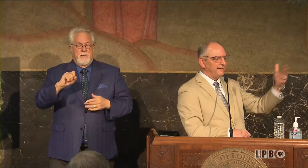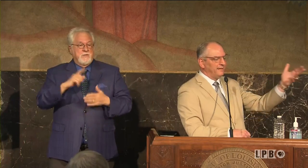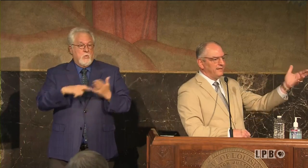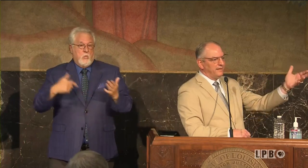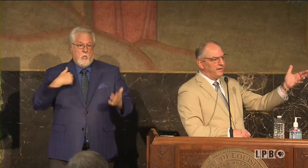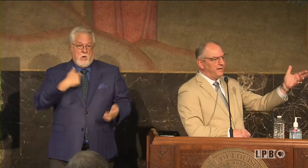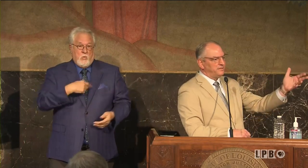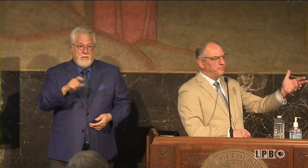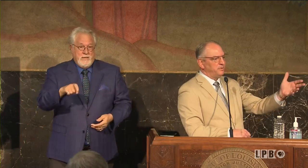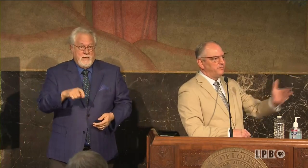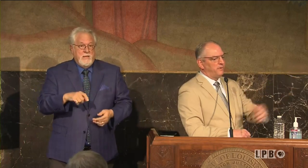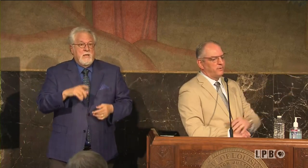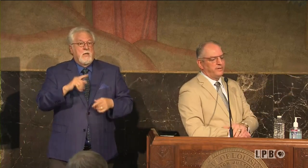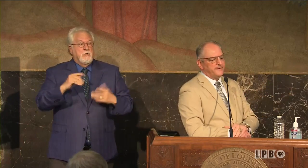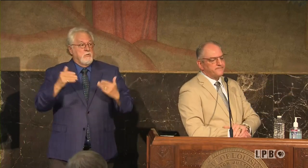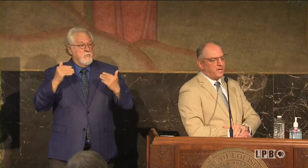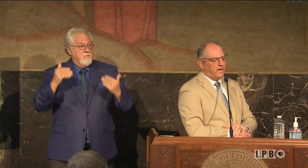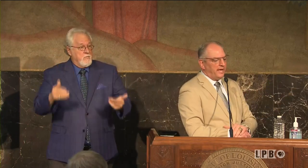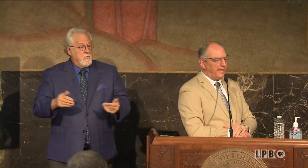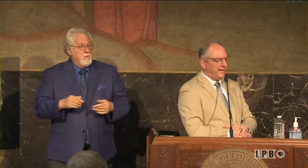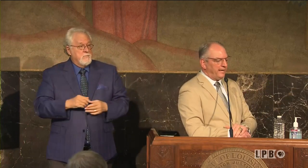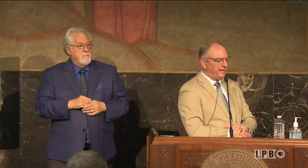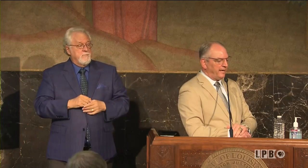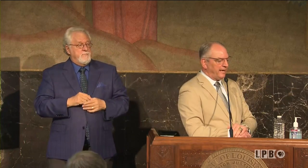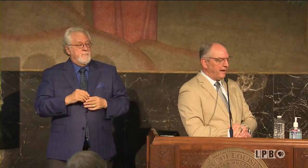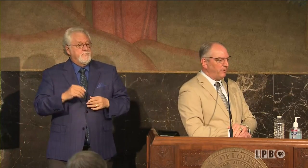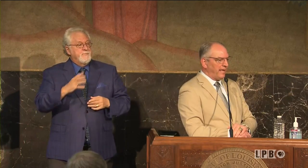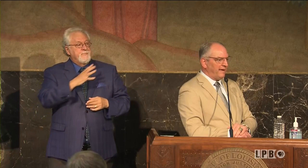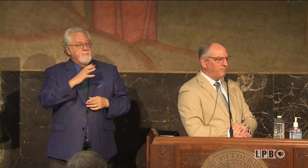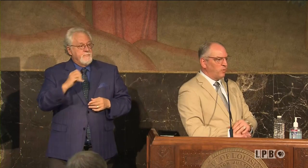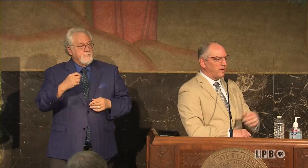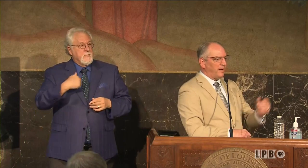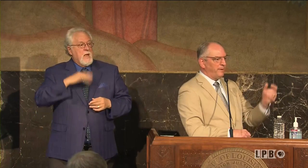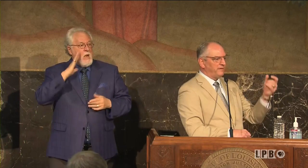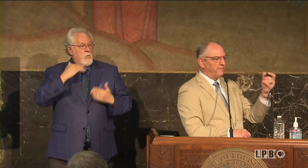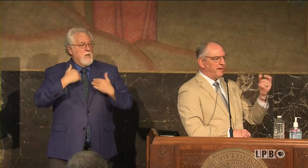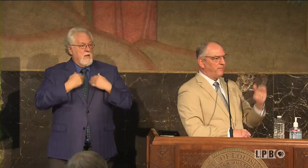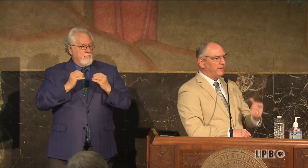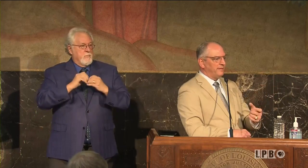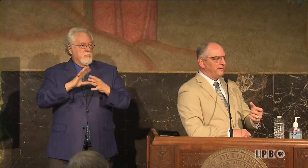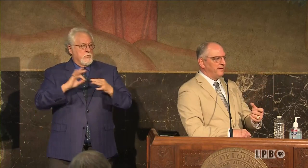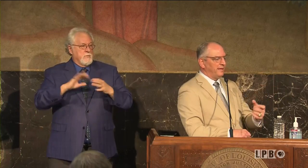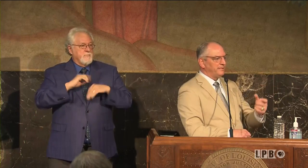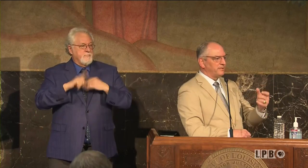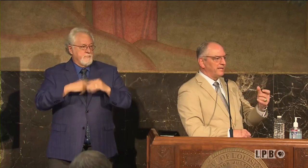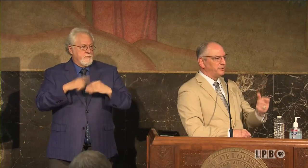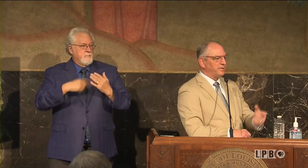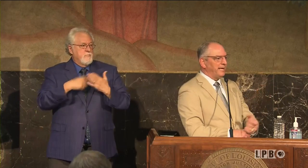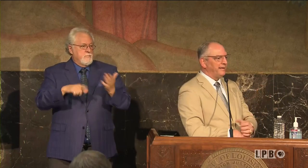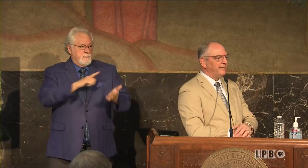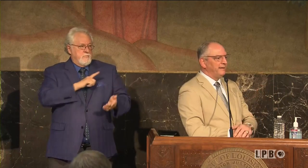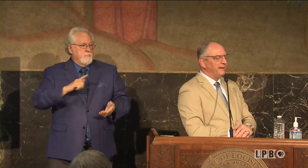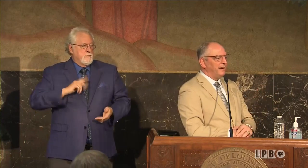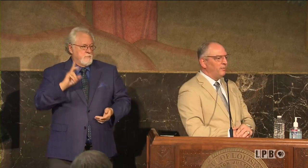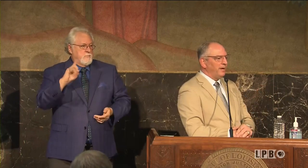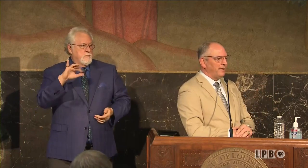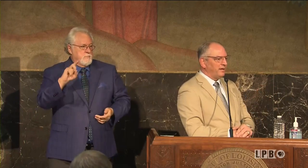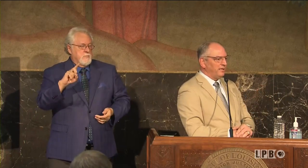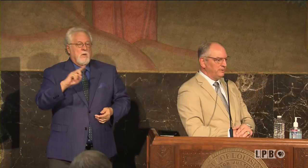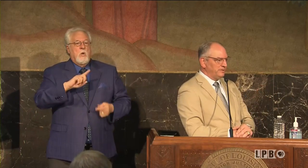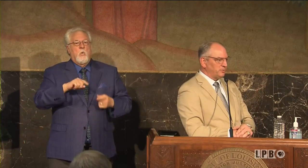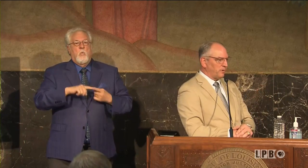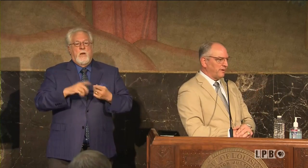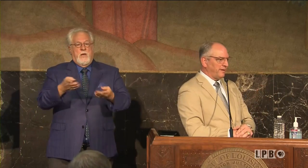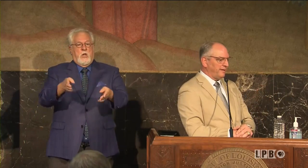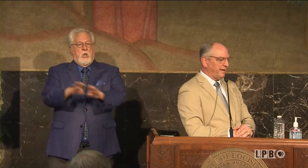state to move forward. And I will have more comments about what the legislature did when it